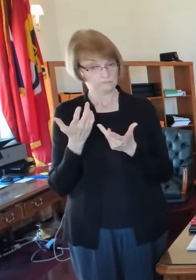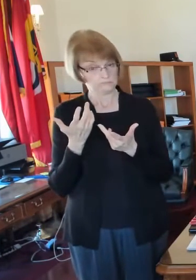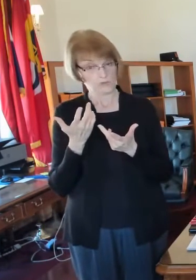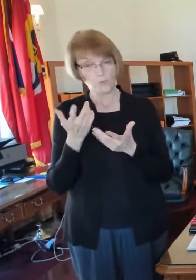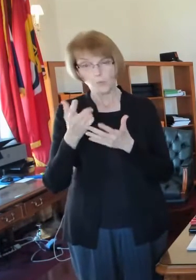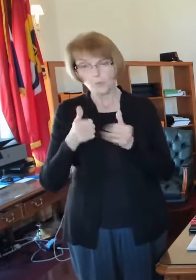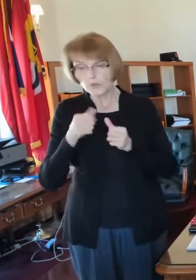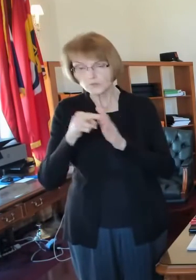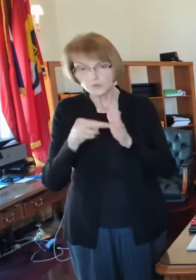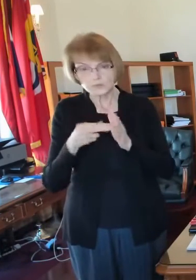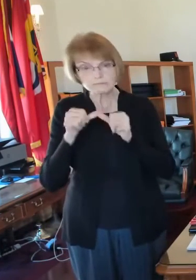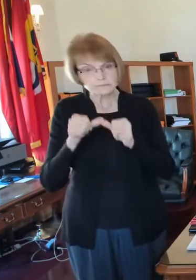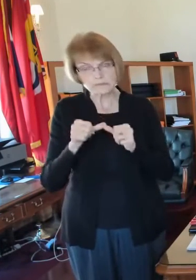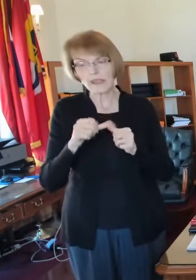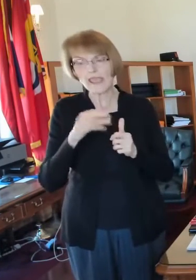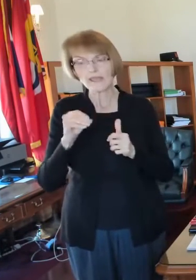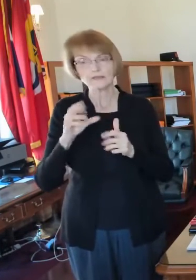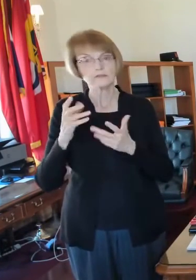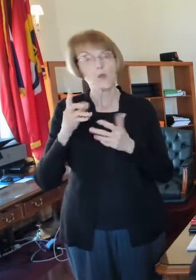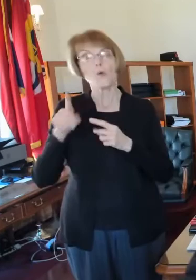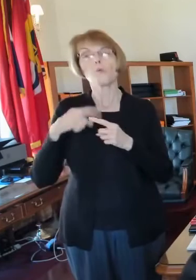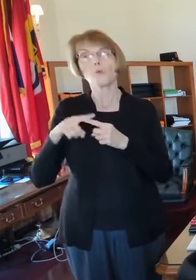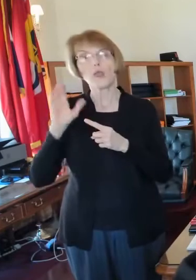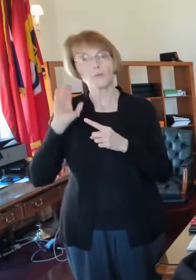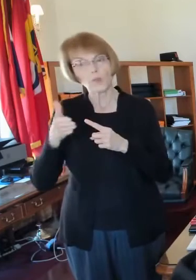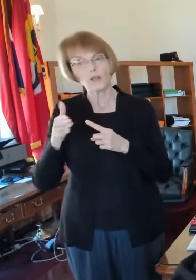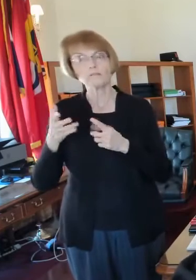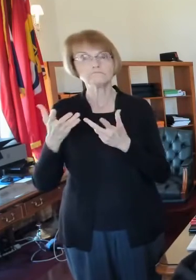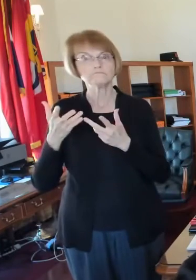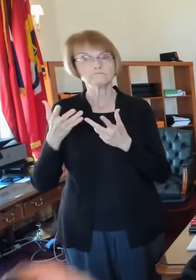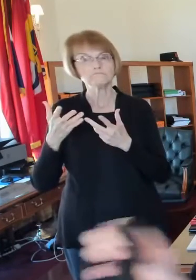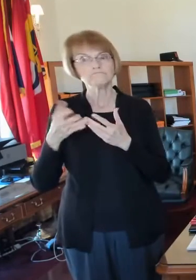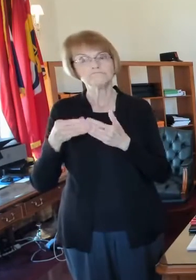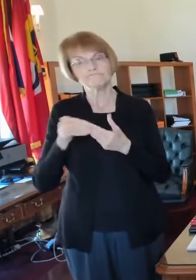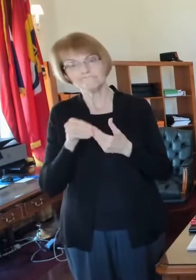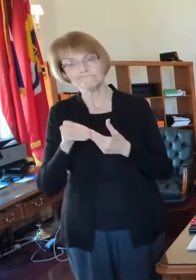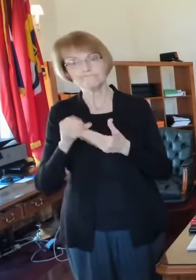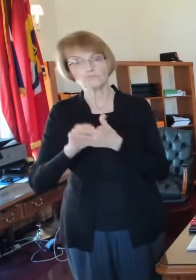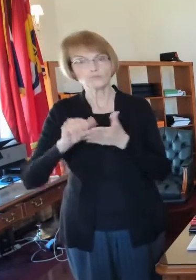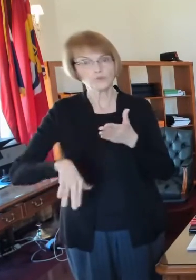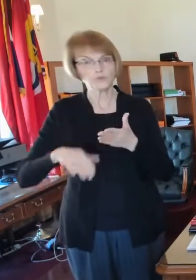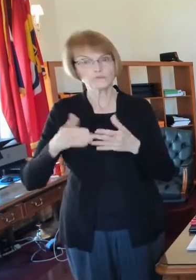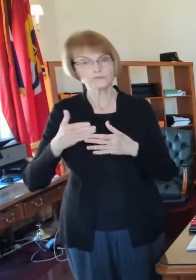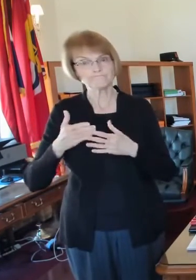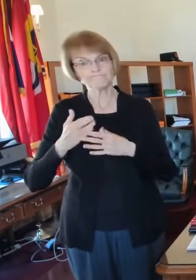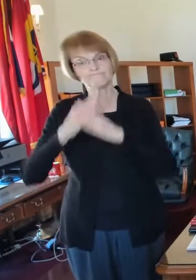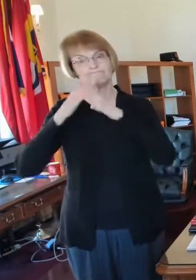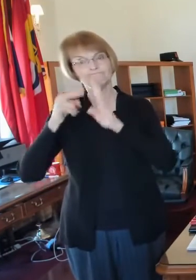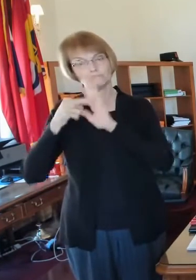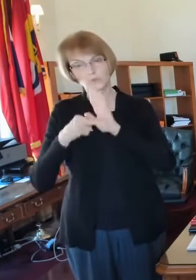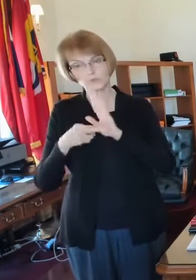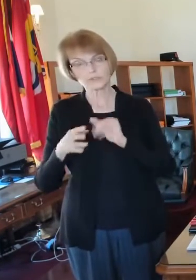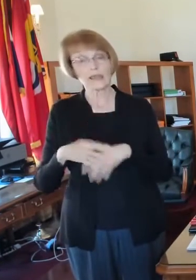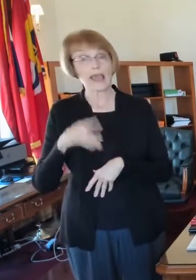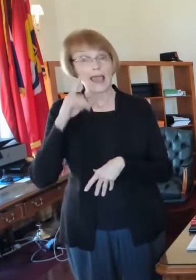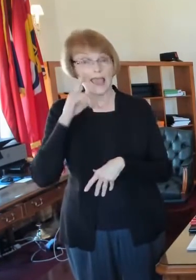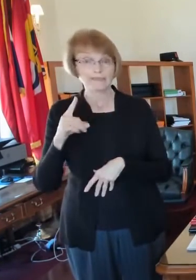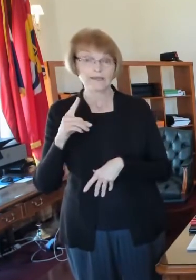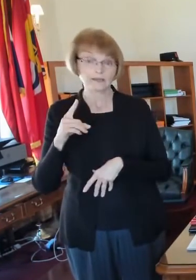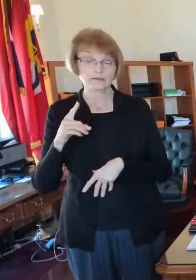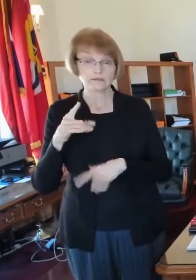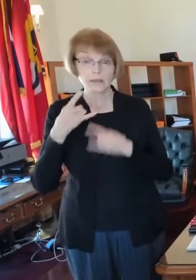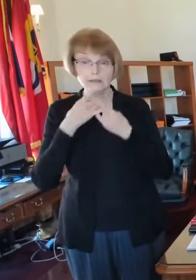in place? Well, I think, and I've said this many times, I think mask mandate is going to stay in place